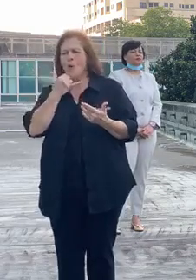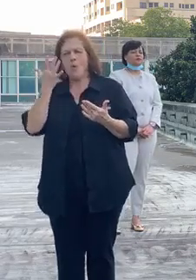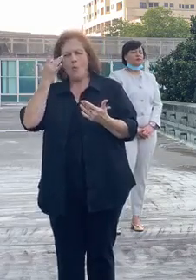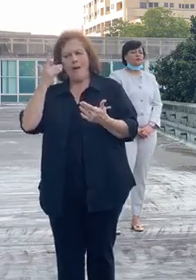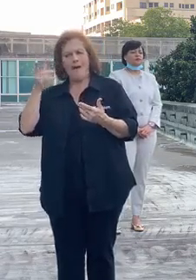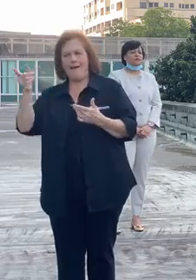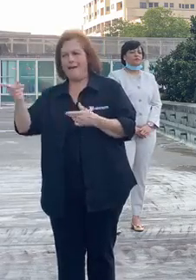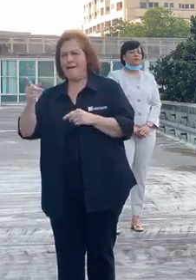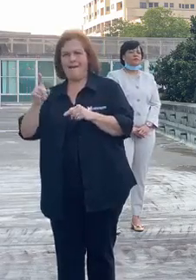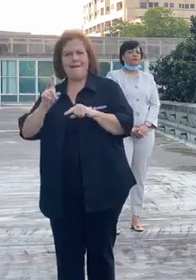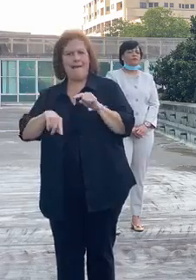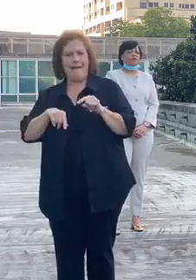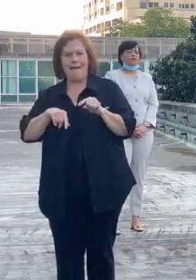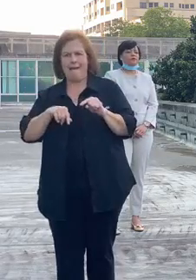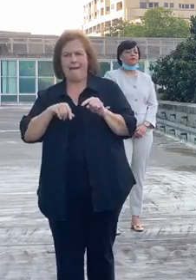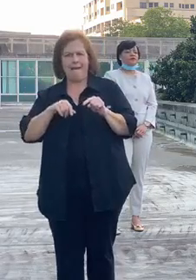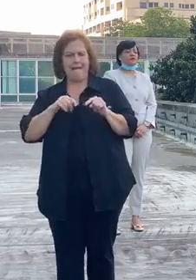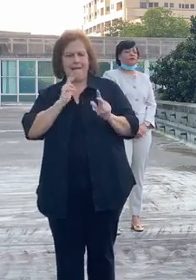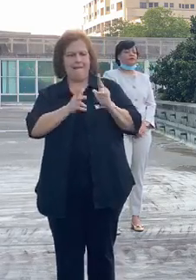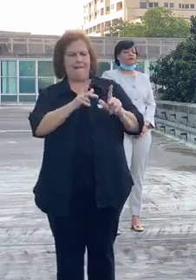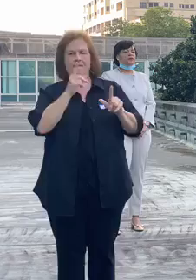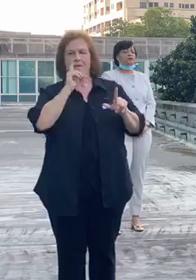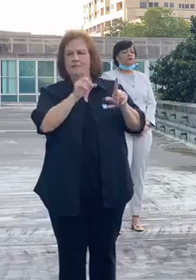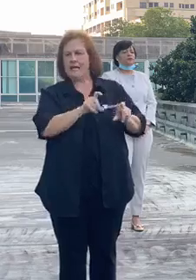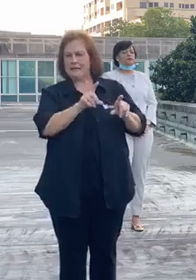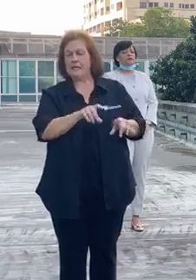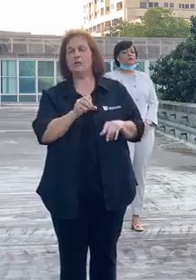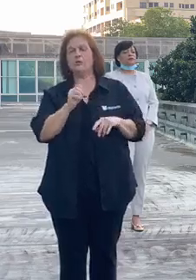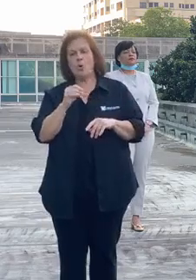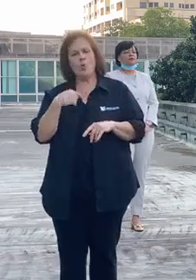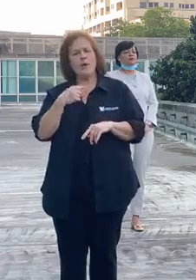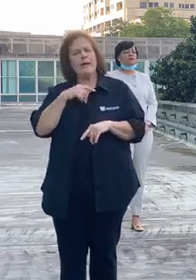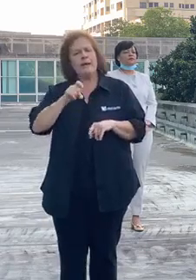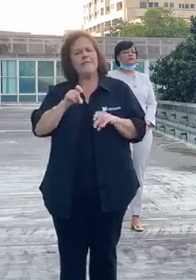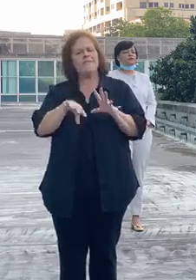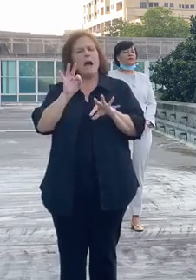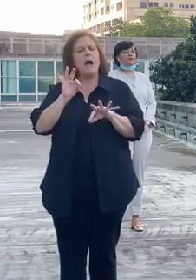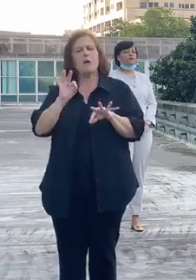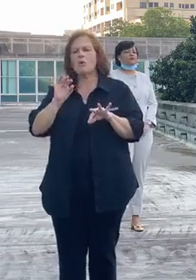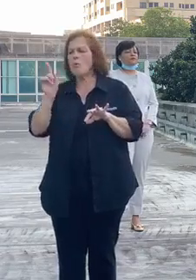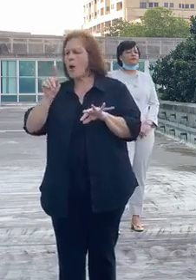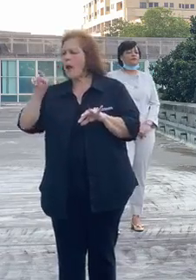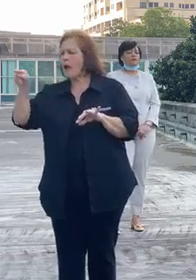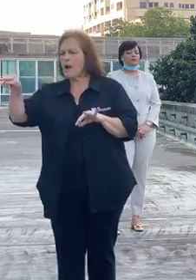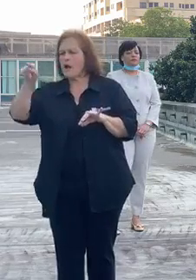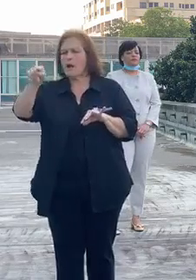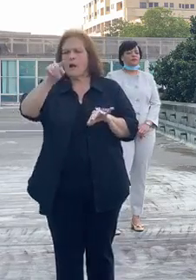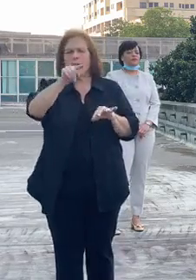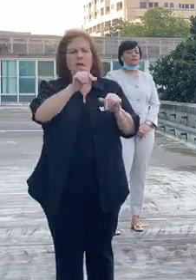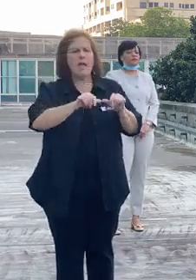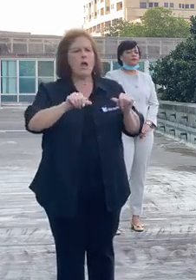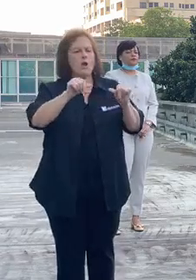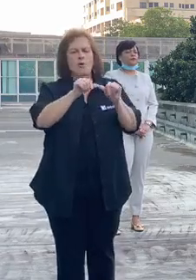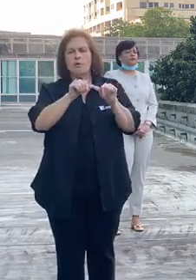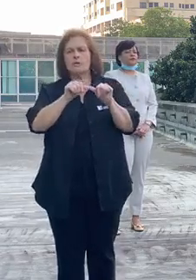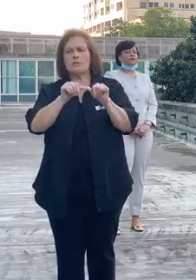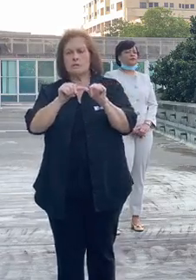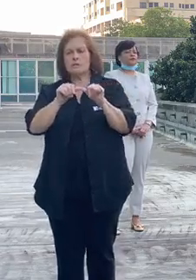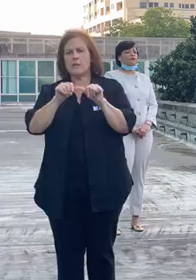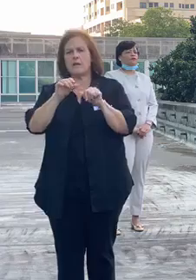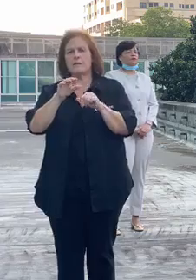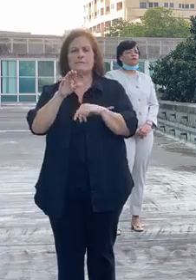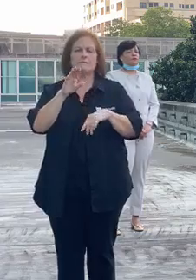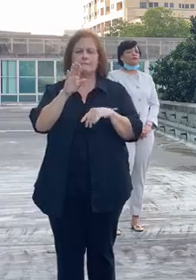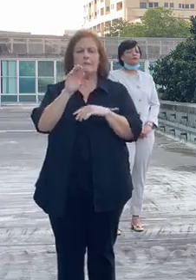that service. So we're in the process right now of identifying those bare spots,